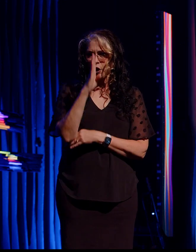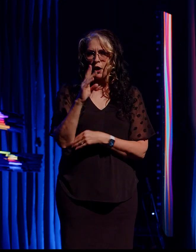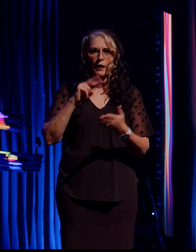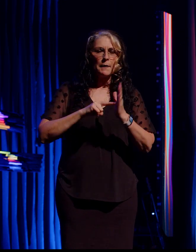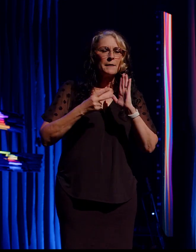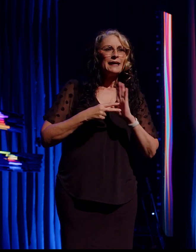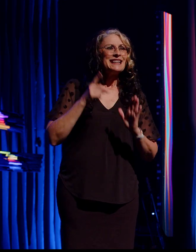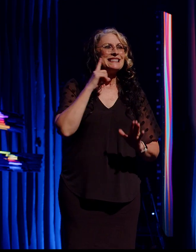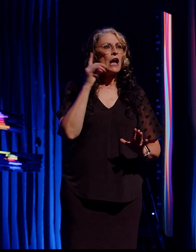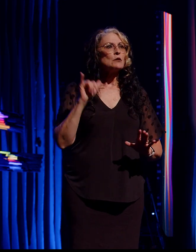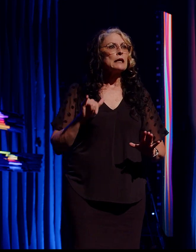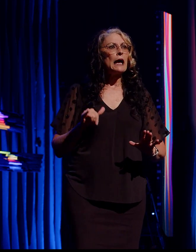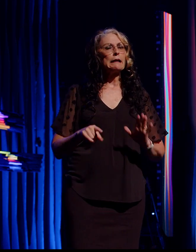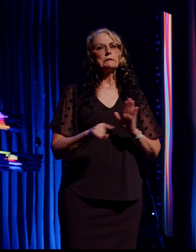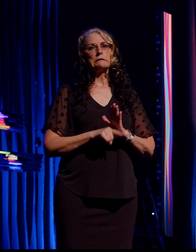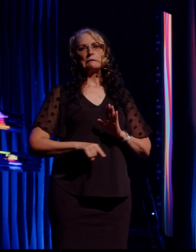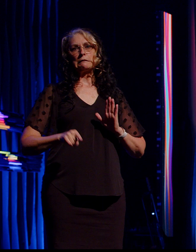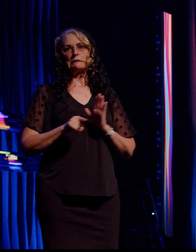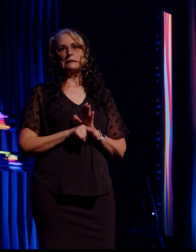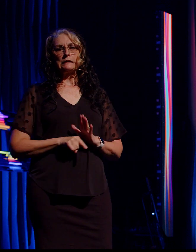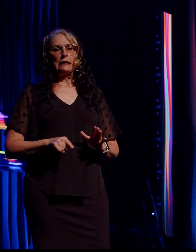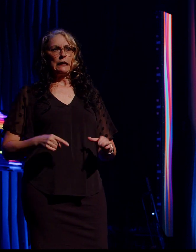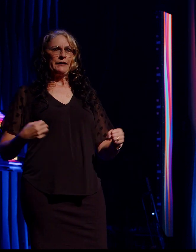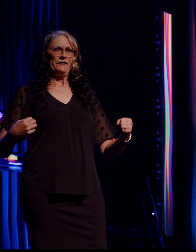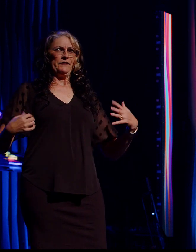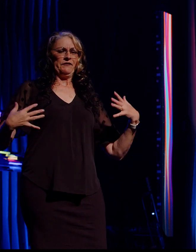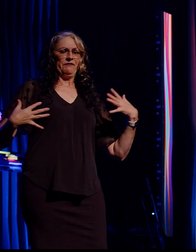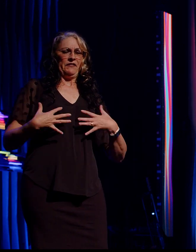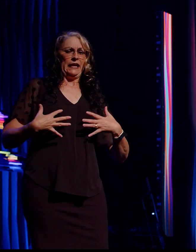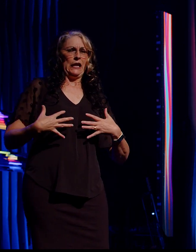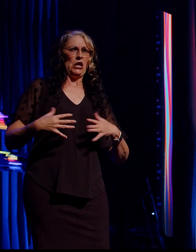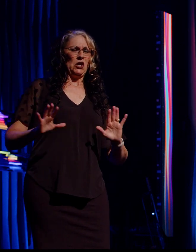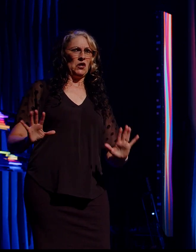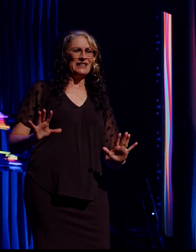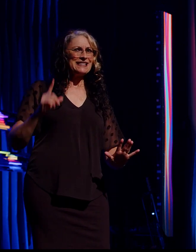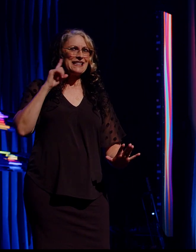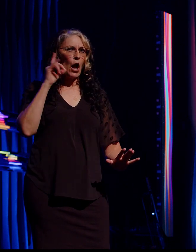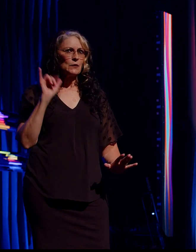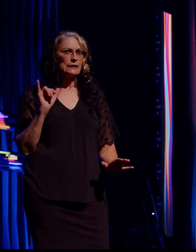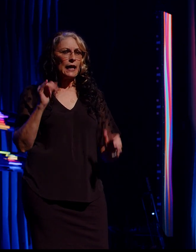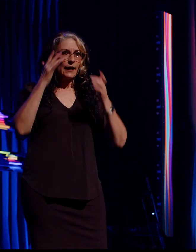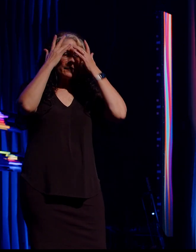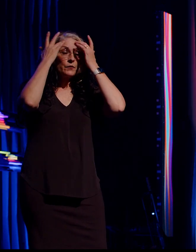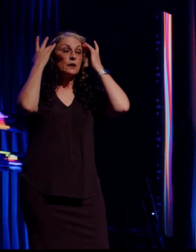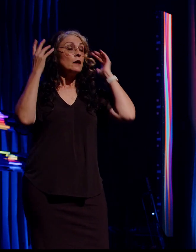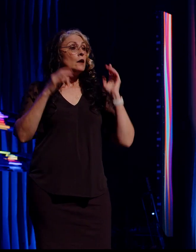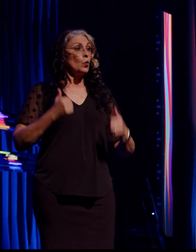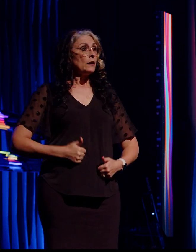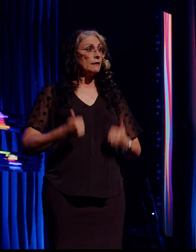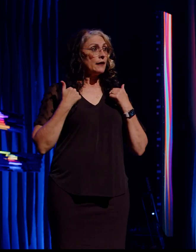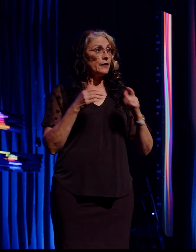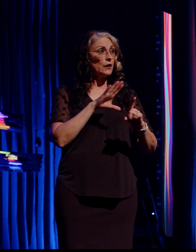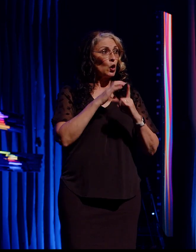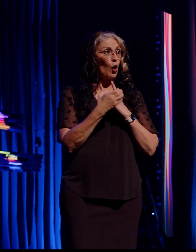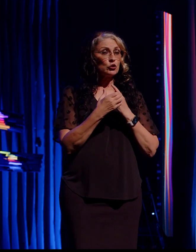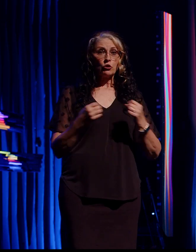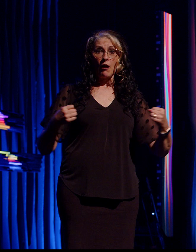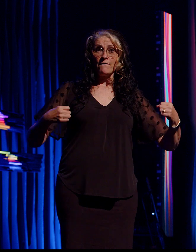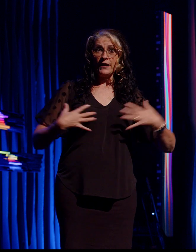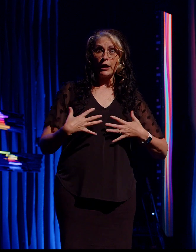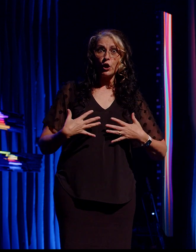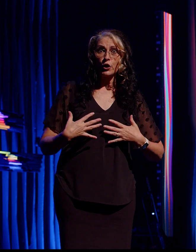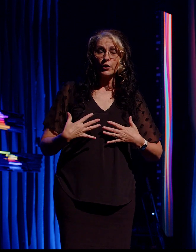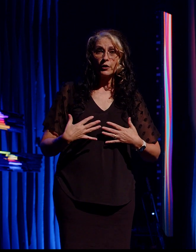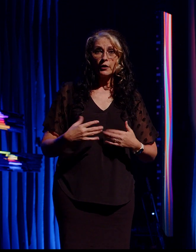fearing God sounds like a damper. Sounds like fearing God sounds so negative, especially because we live in a culture of fear. Remember, that was